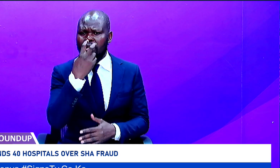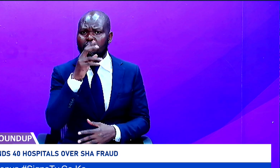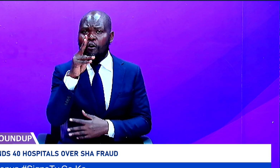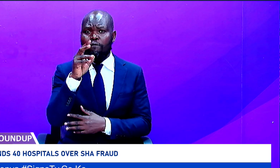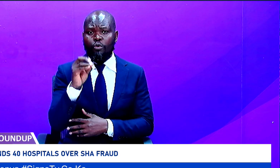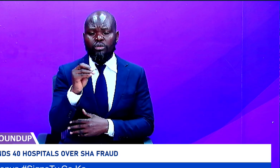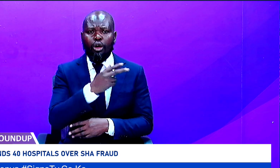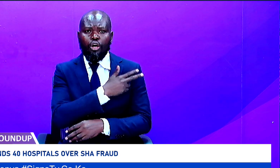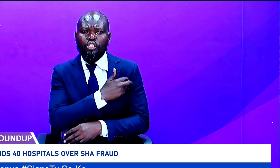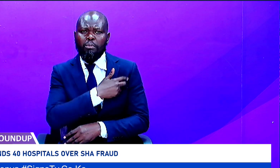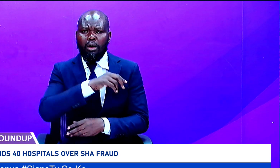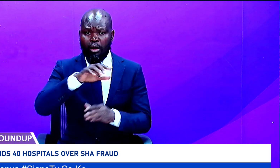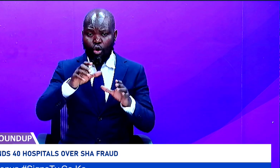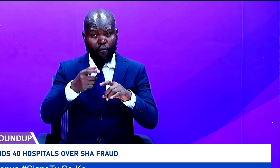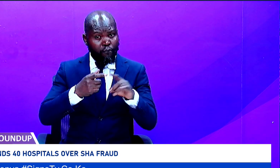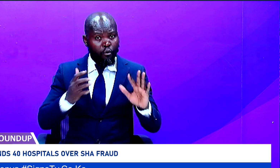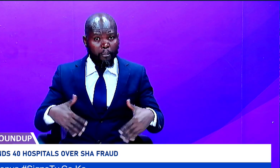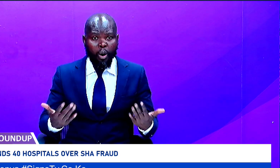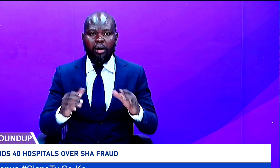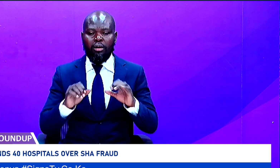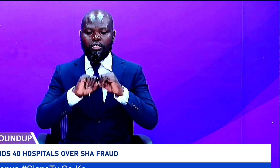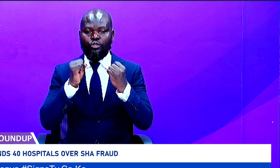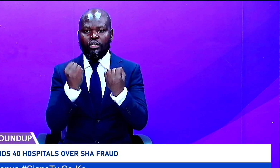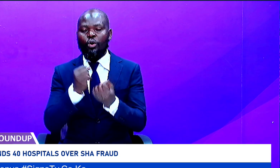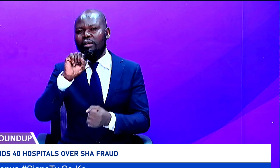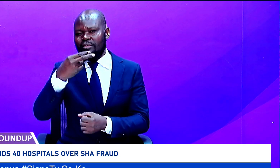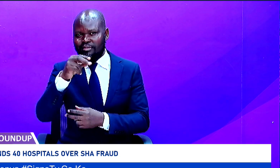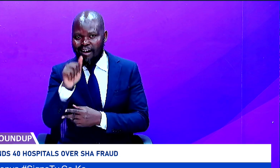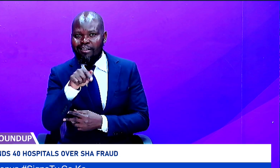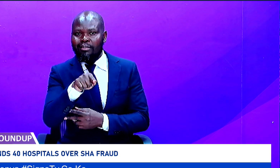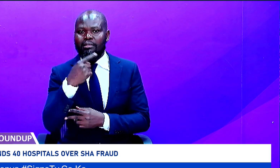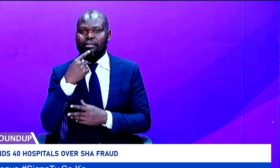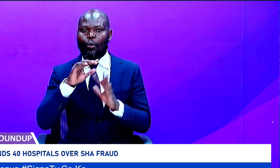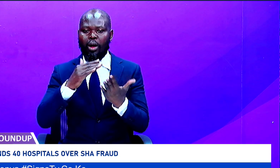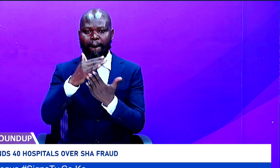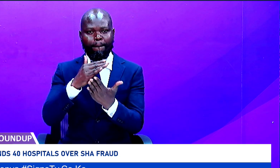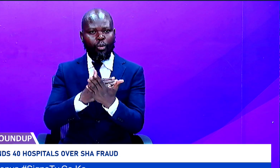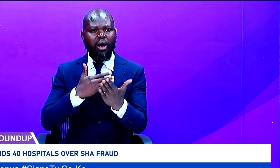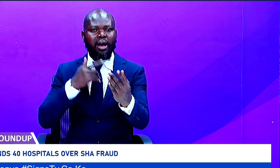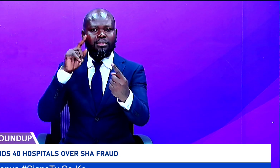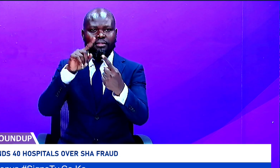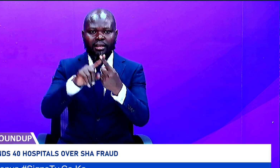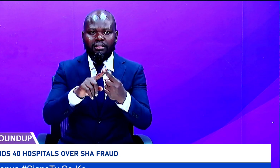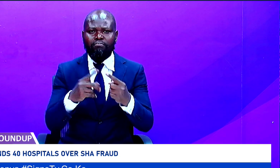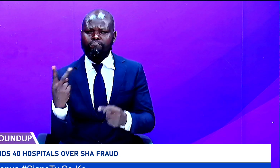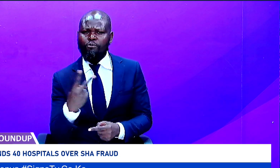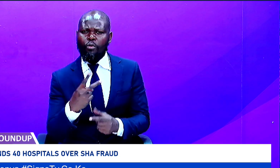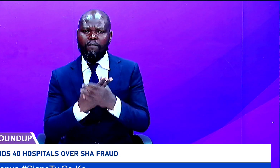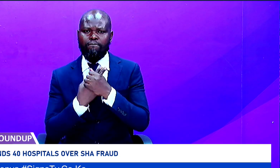On to the news update. The Health Cabinet Secretary Aden Duale has suspended 40 hospitals from the